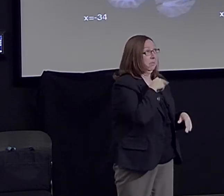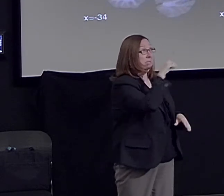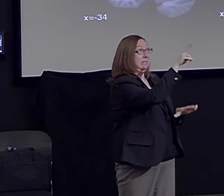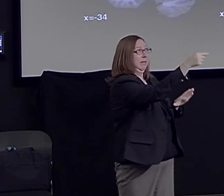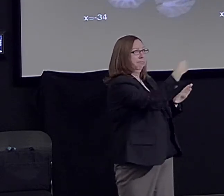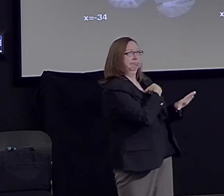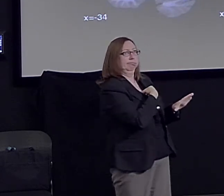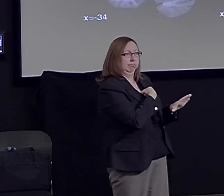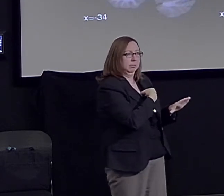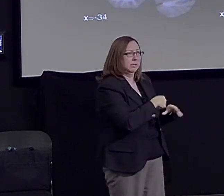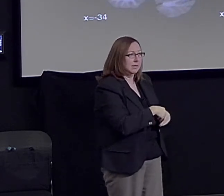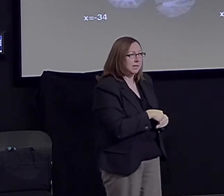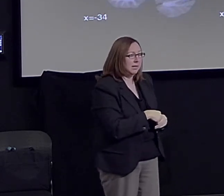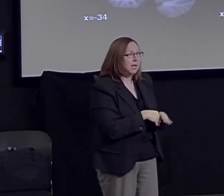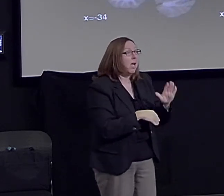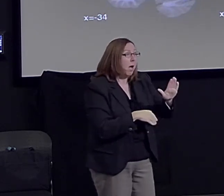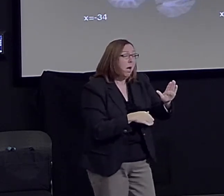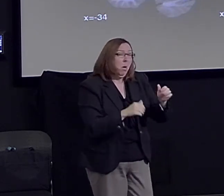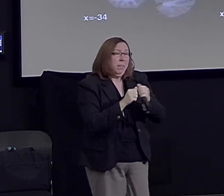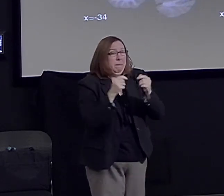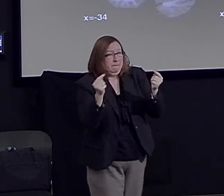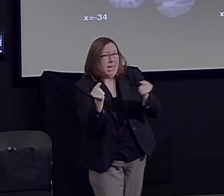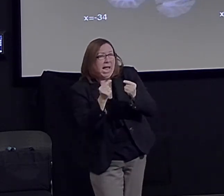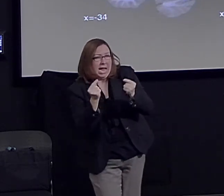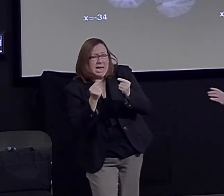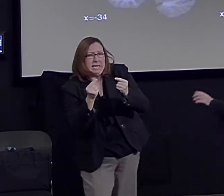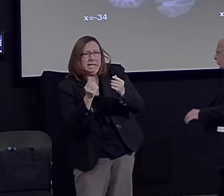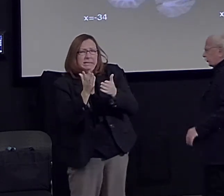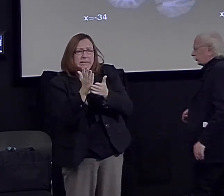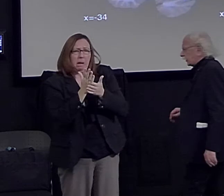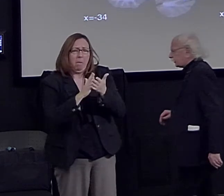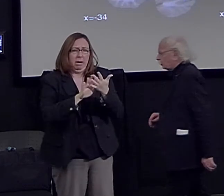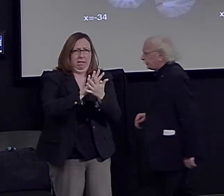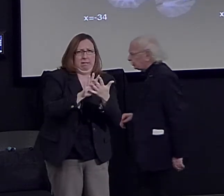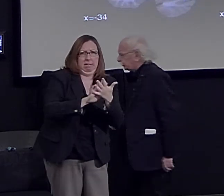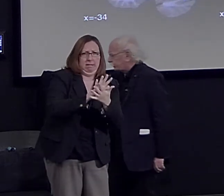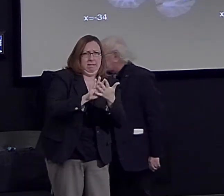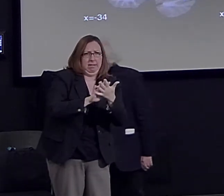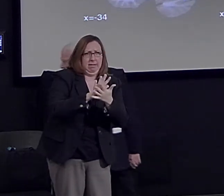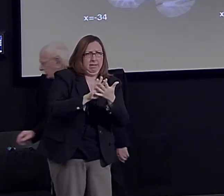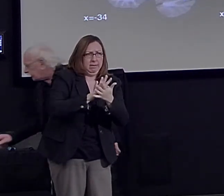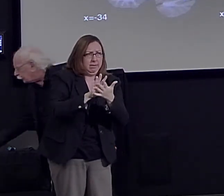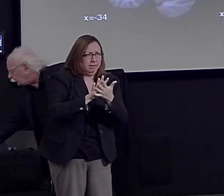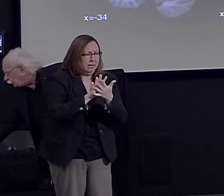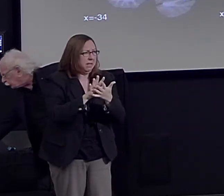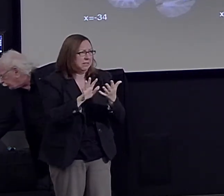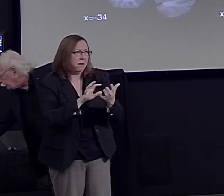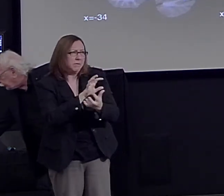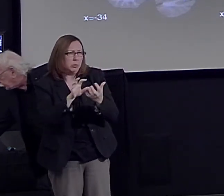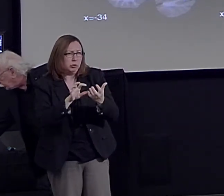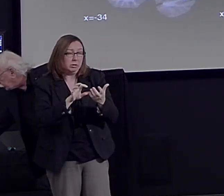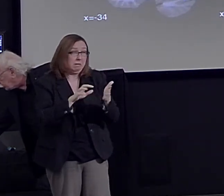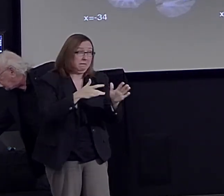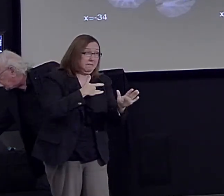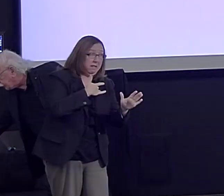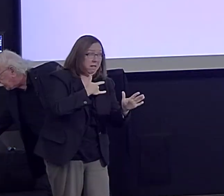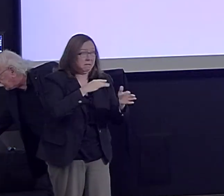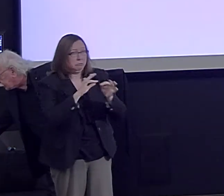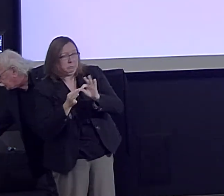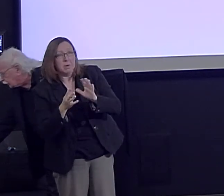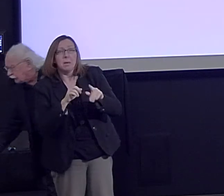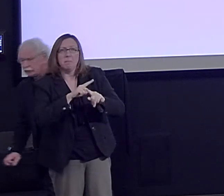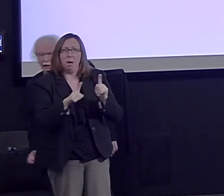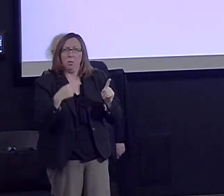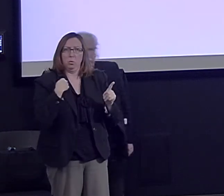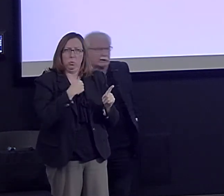for, with pain, there is a lot of confusion. It's another field which is rather confused. But anyway, with